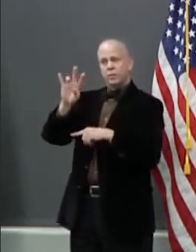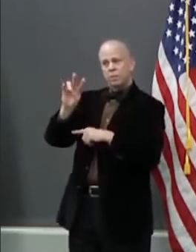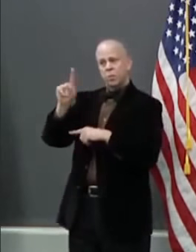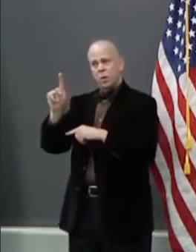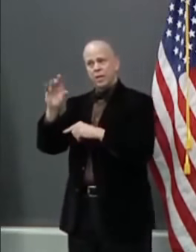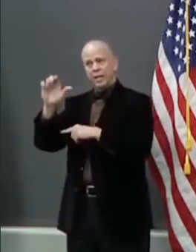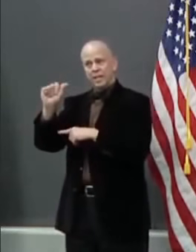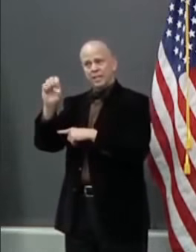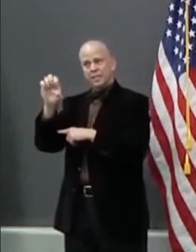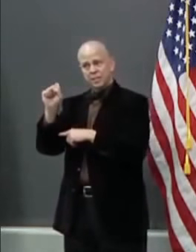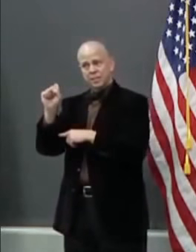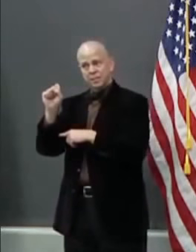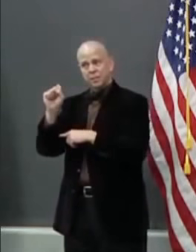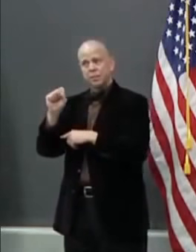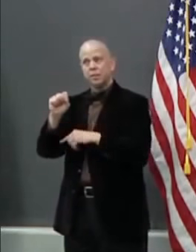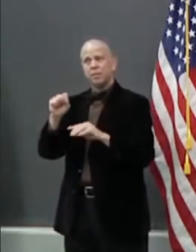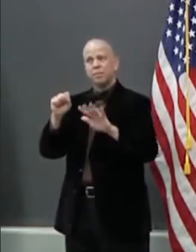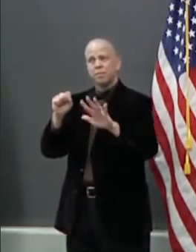are at the University of Oregon.